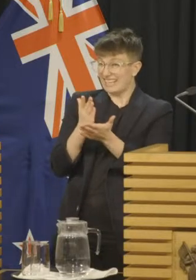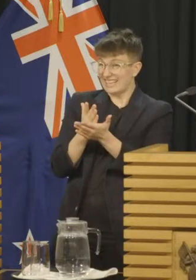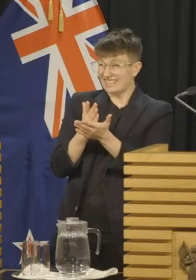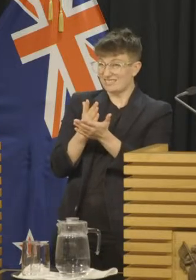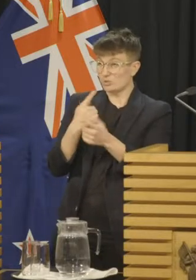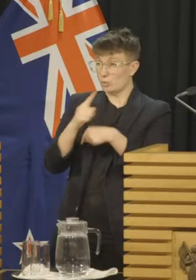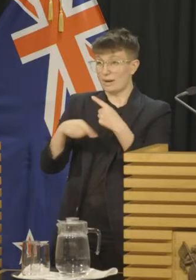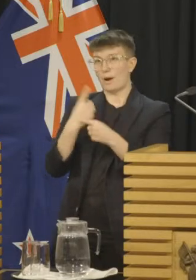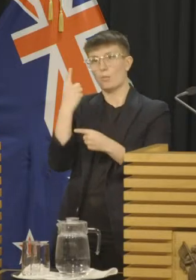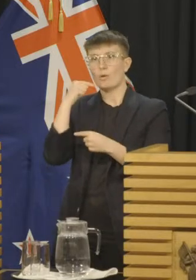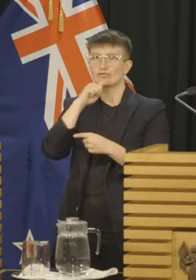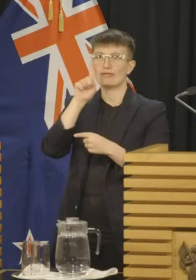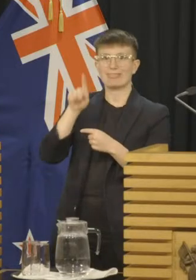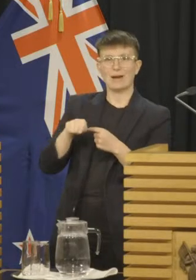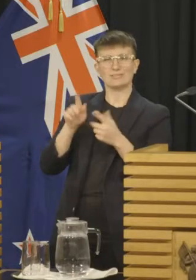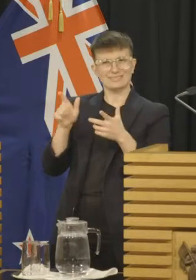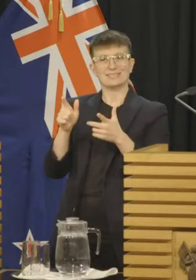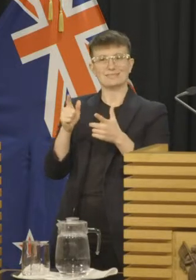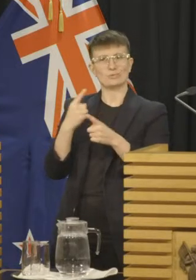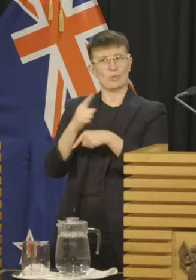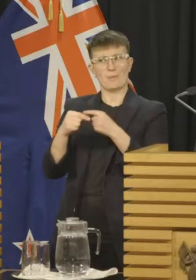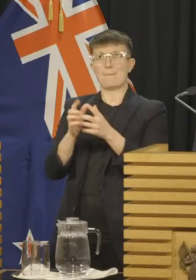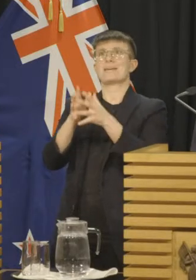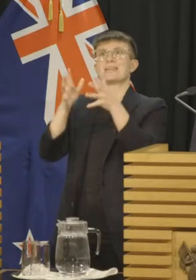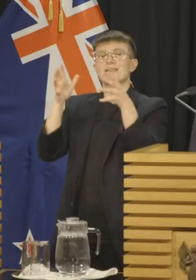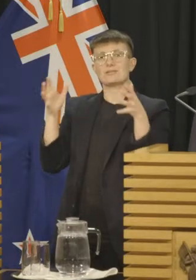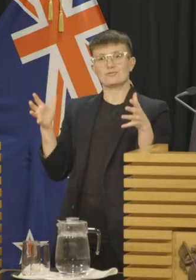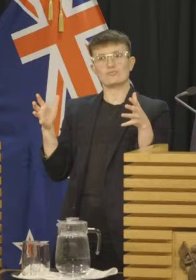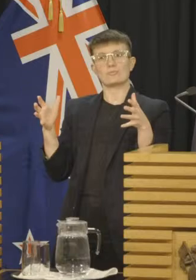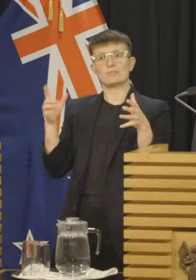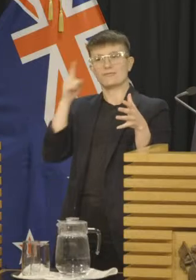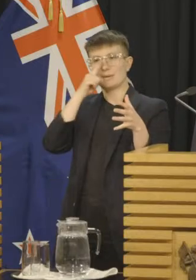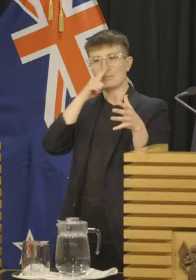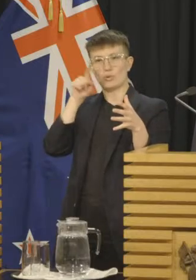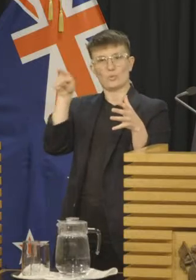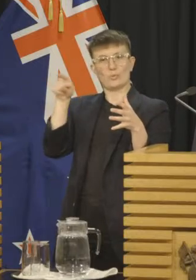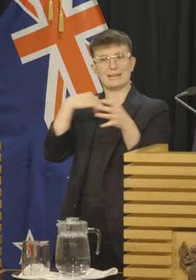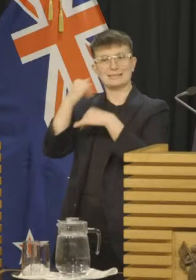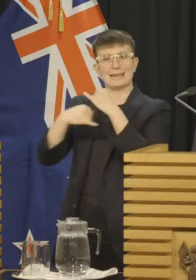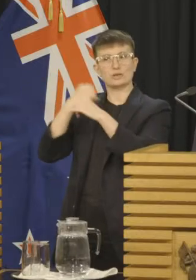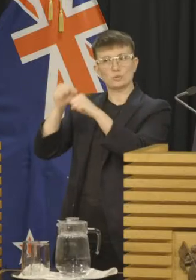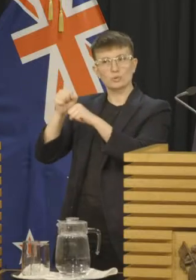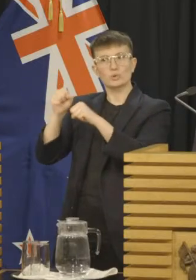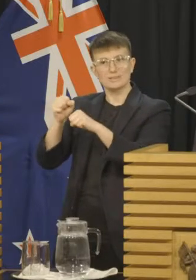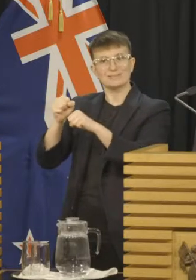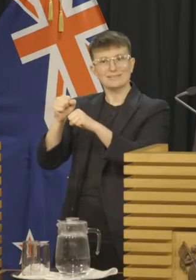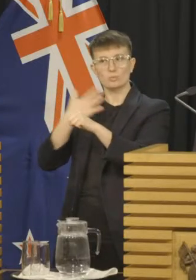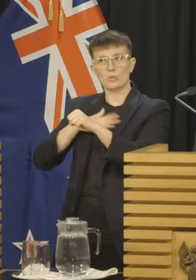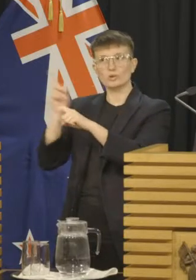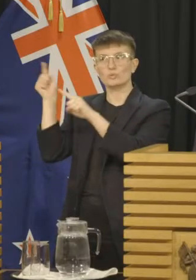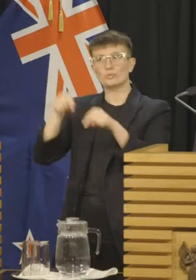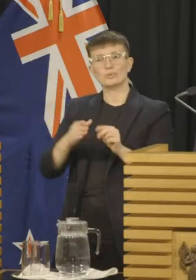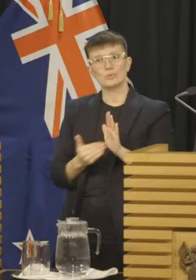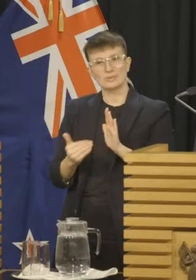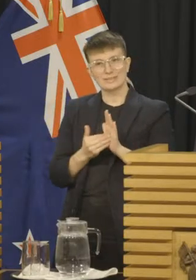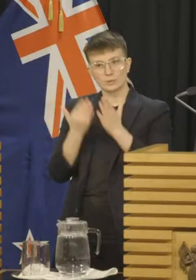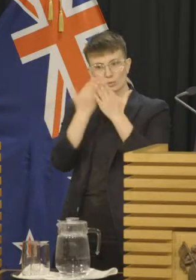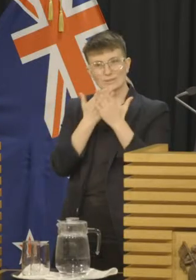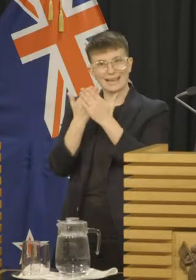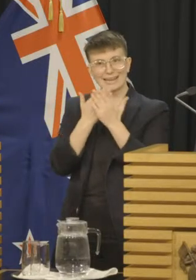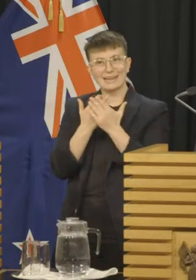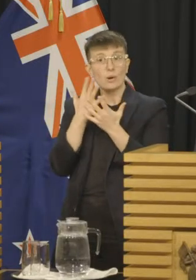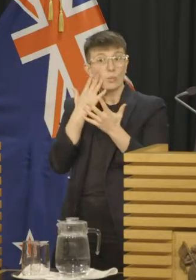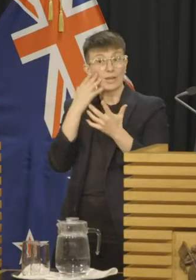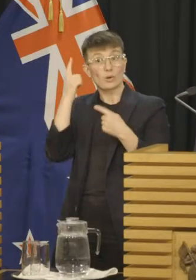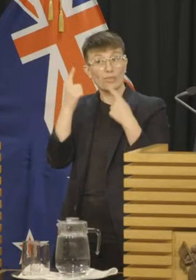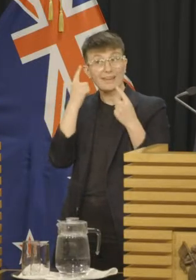of individuals who are international students or have been in the past who have sought to study in New Zealand, that whenever you start doing something at